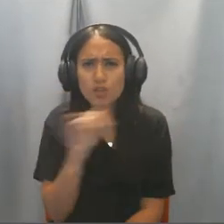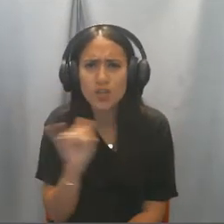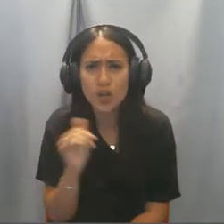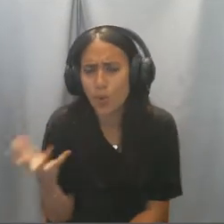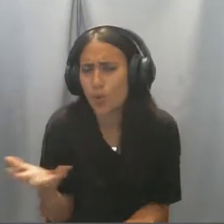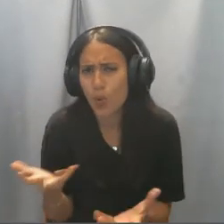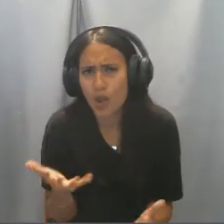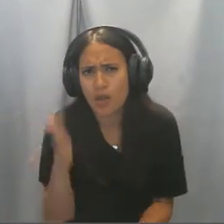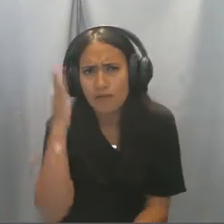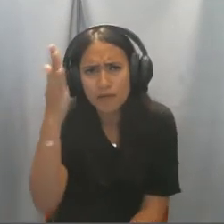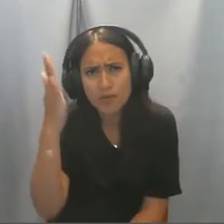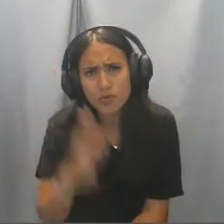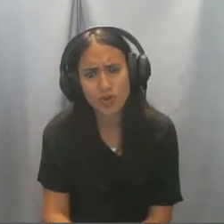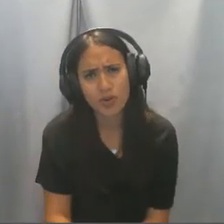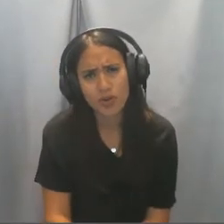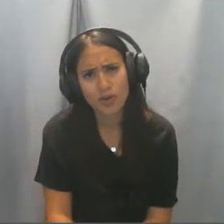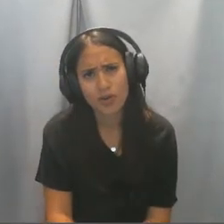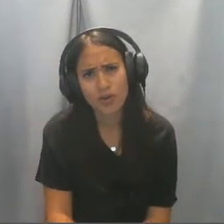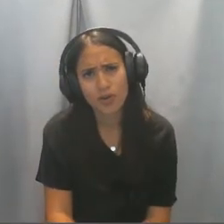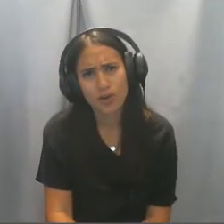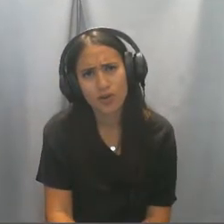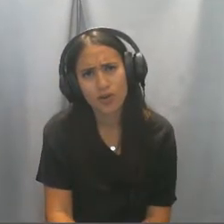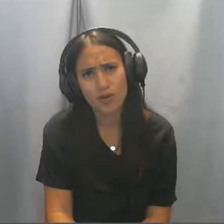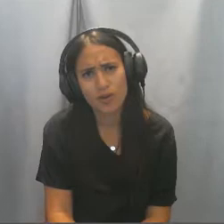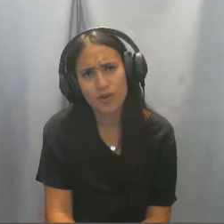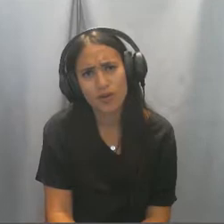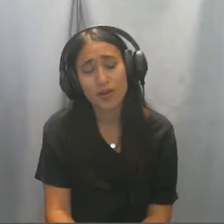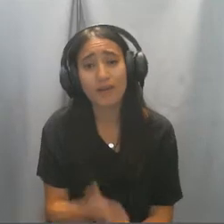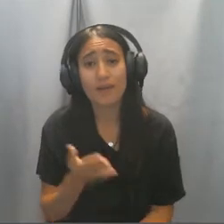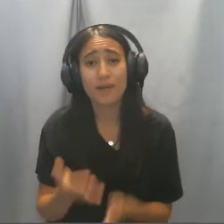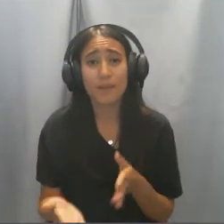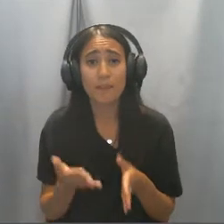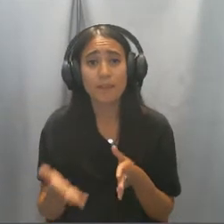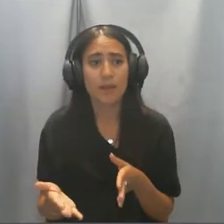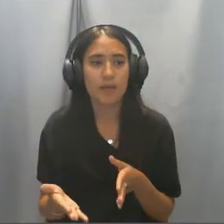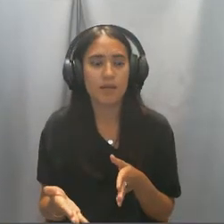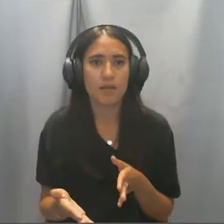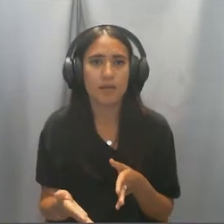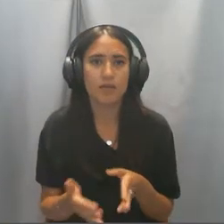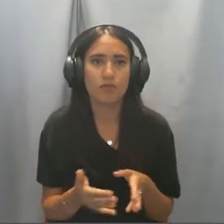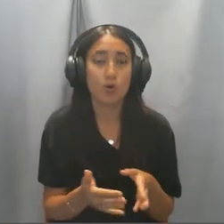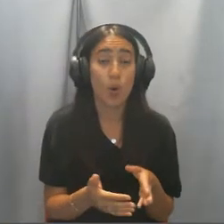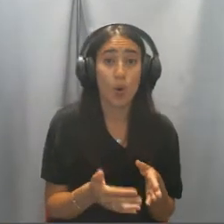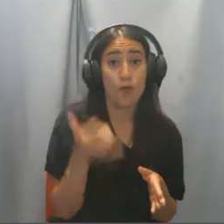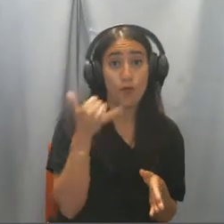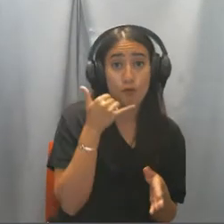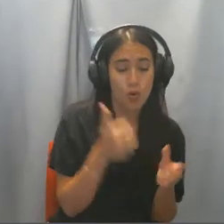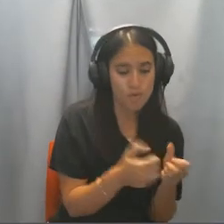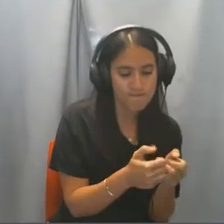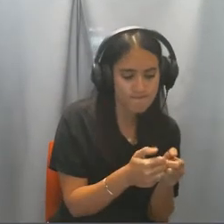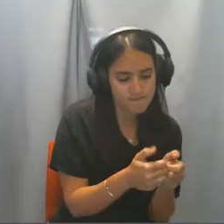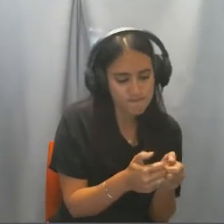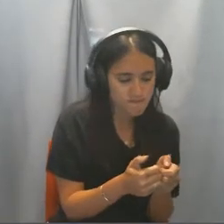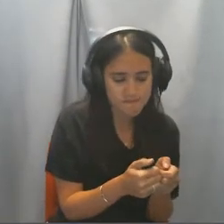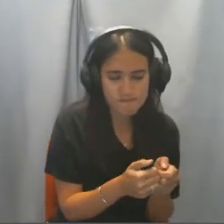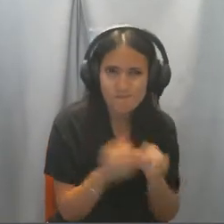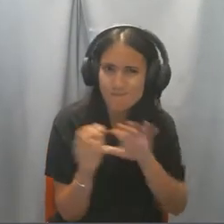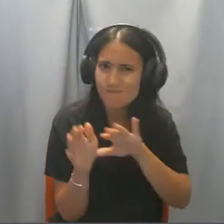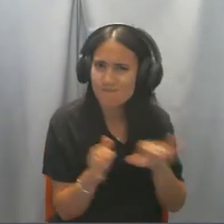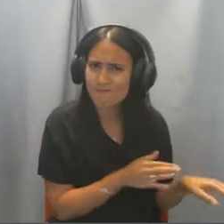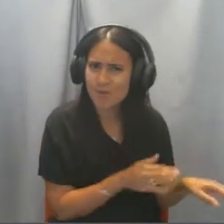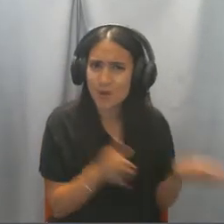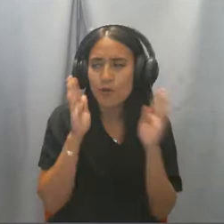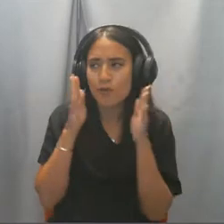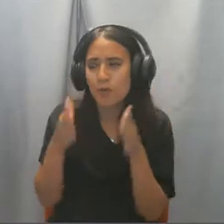as simple as replacing screen time with people time, or livening up a stale relationship by